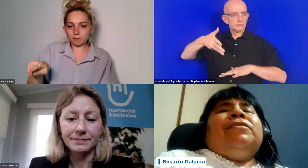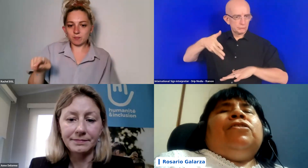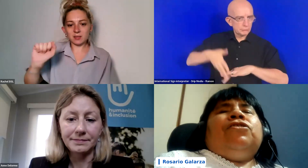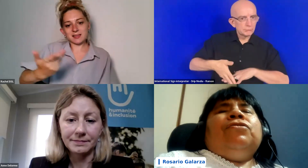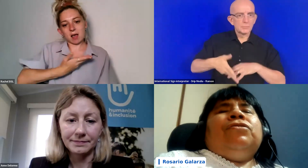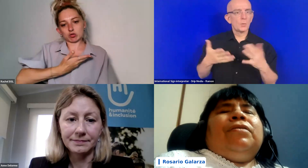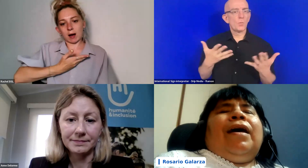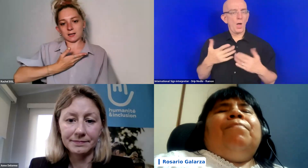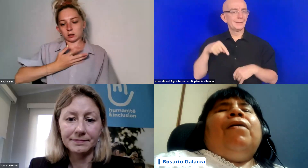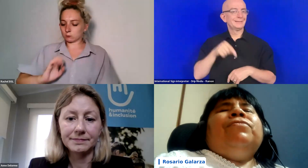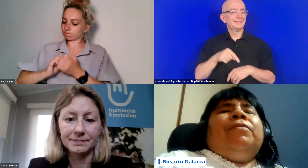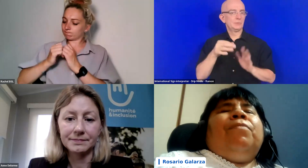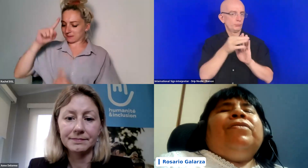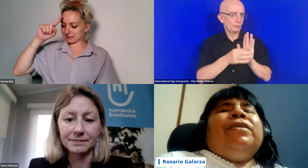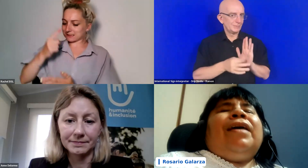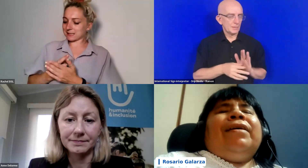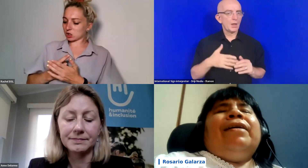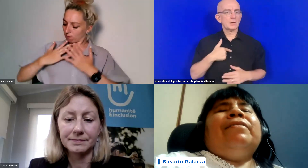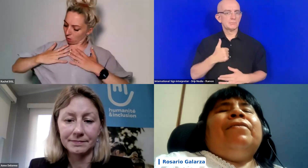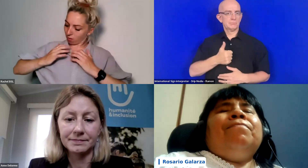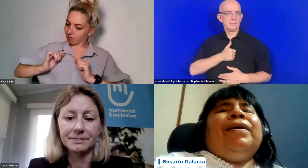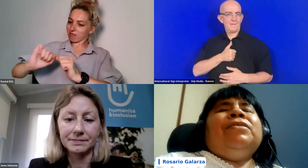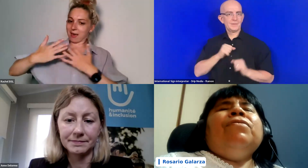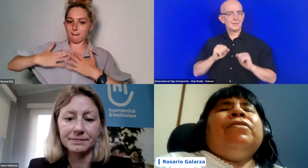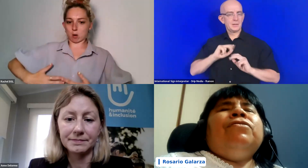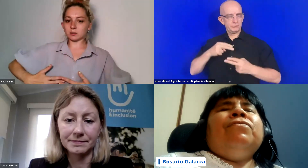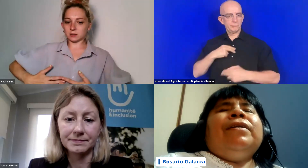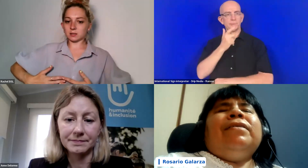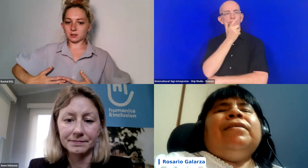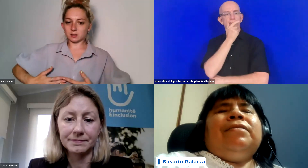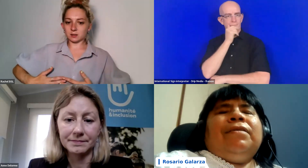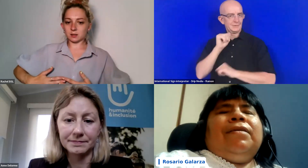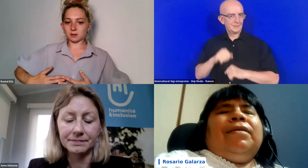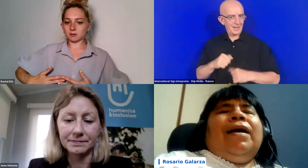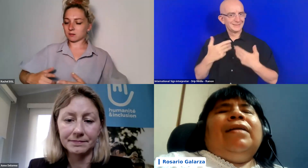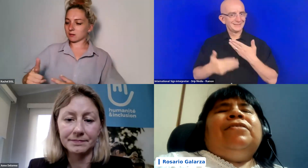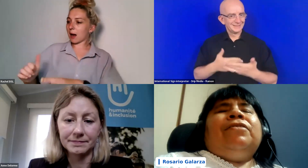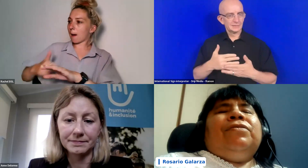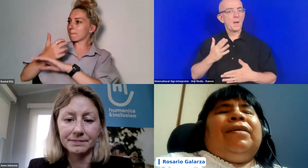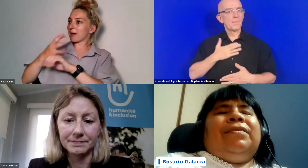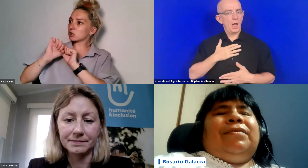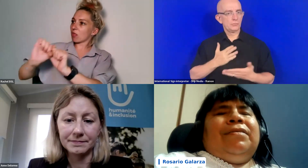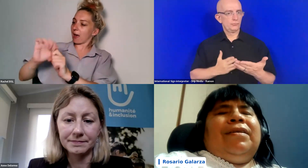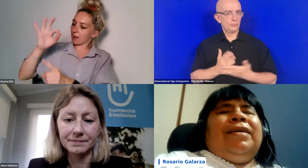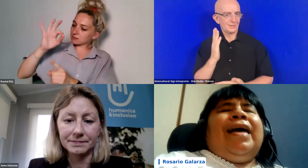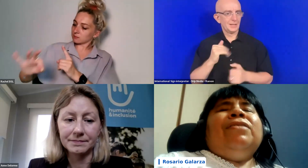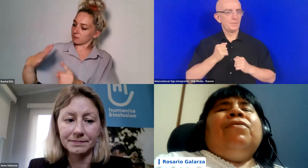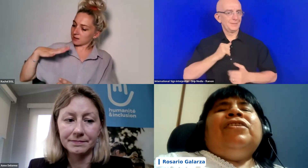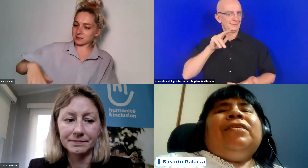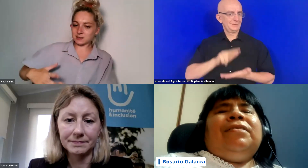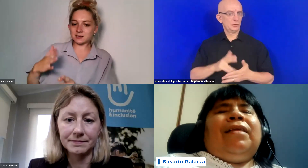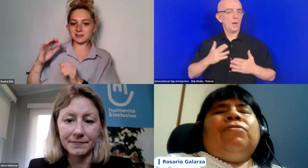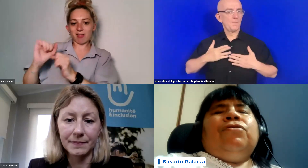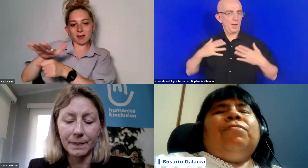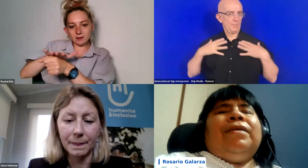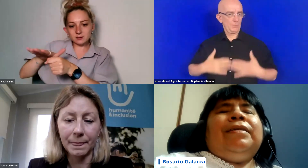make decisions about their bodies and healthcare based on their unique needs and circumstances. It